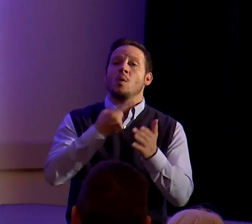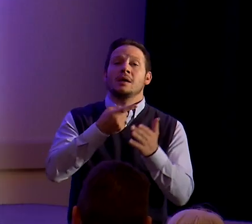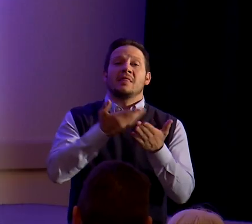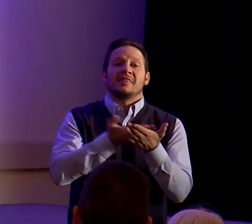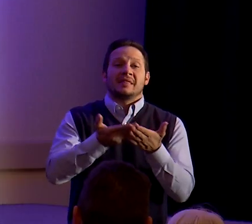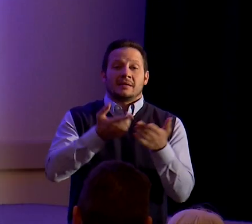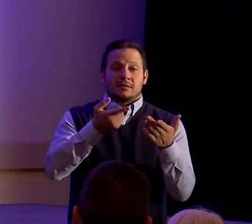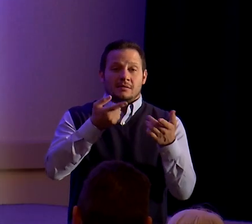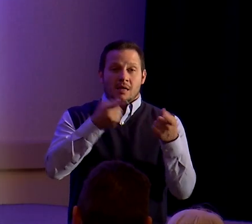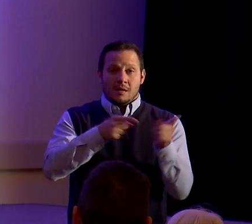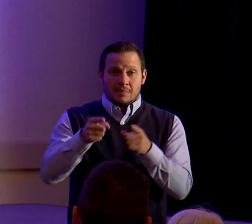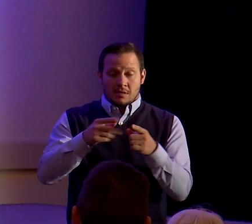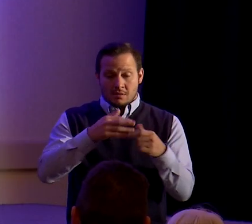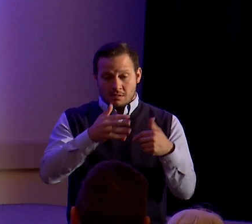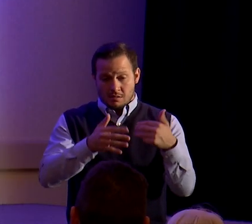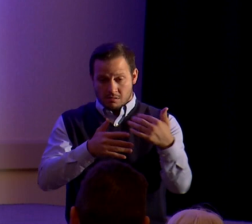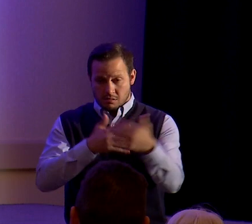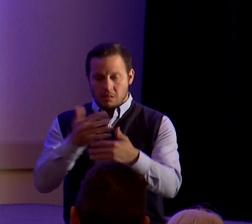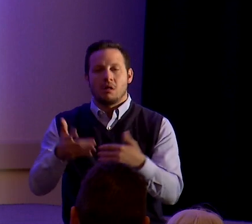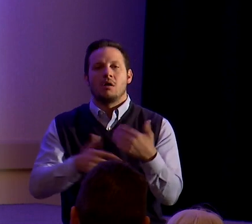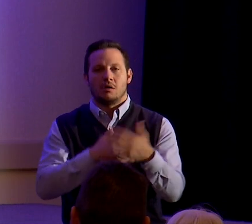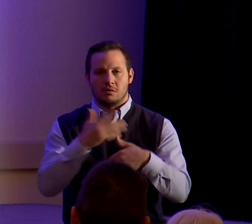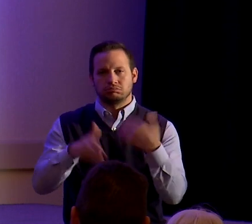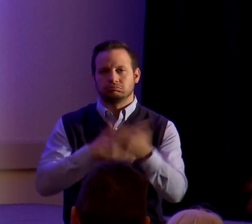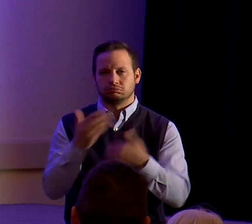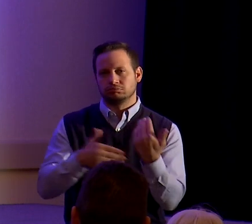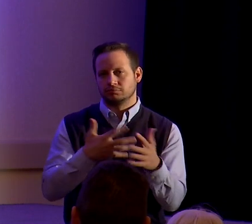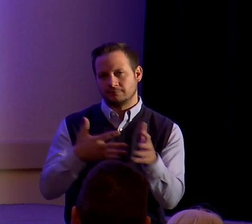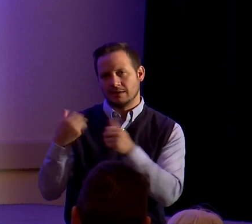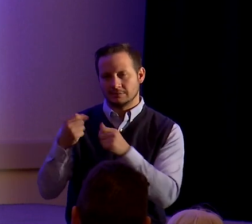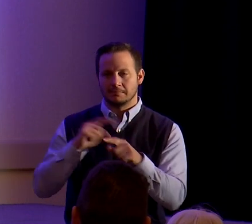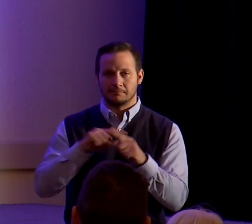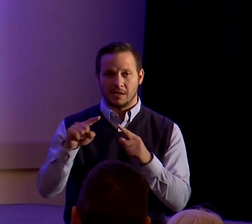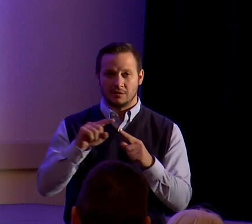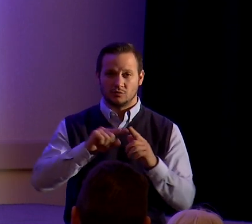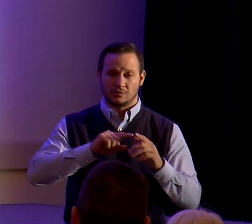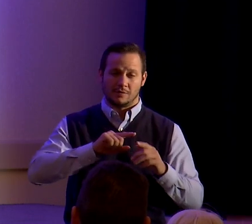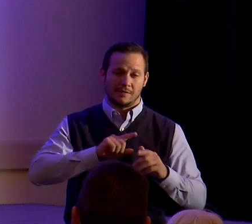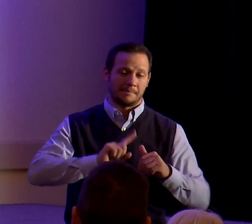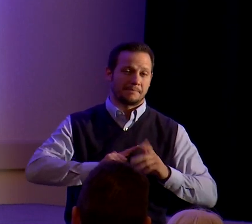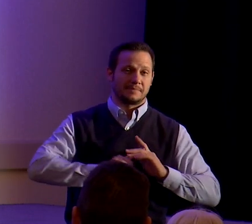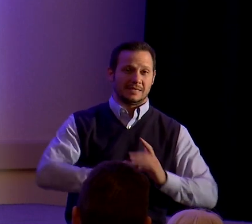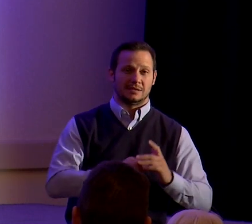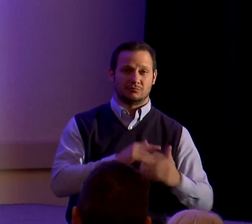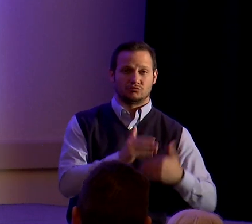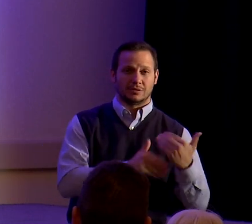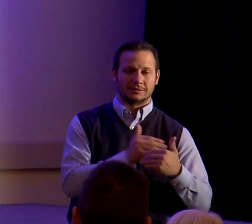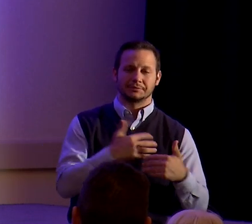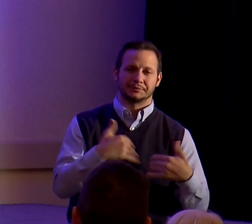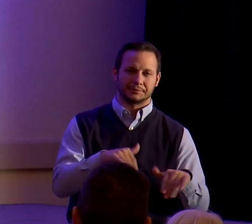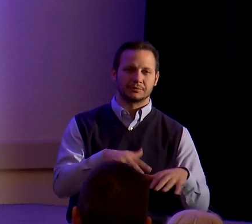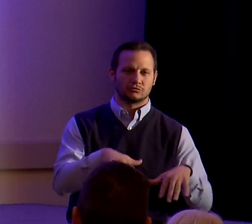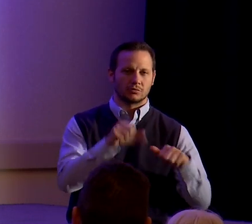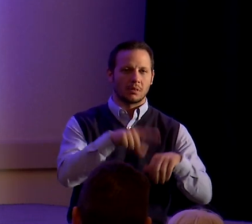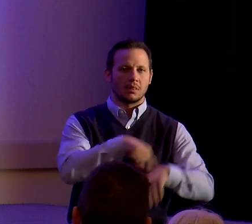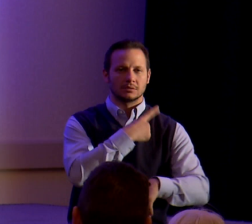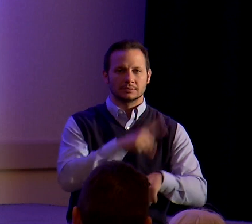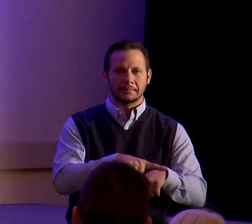went pretty quickly, but it took a long time to get those gears going. It took a long time for that seed to start